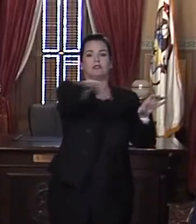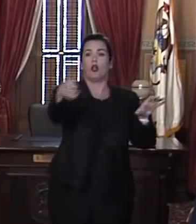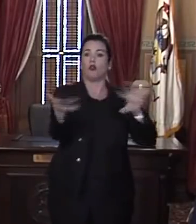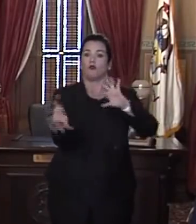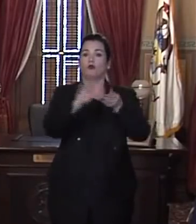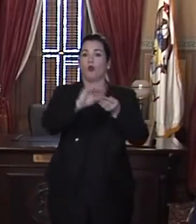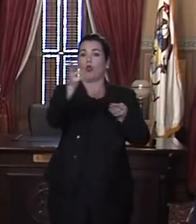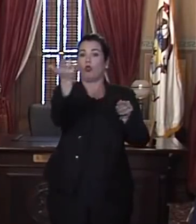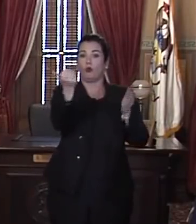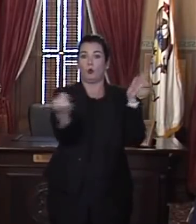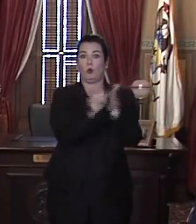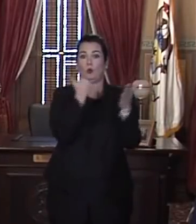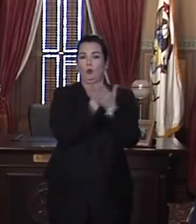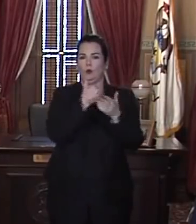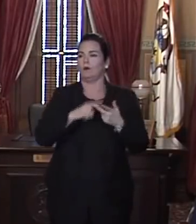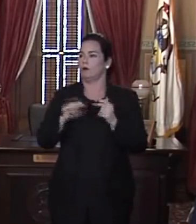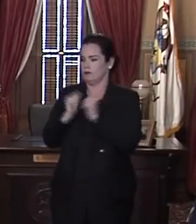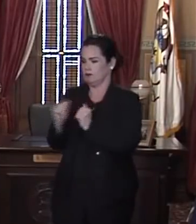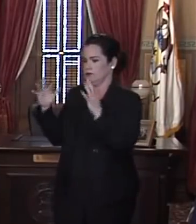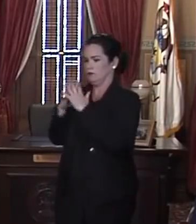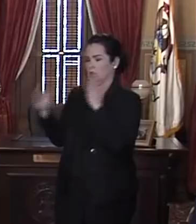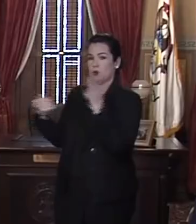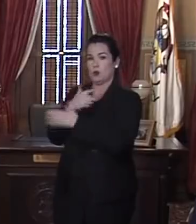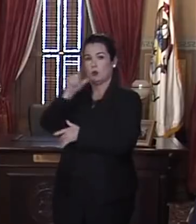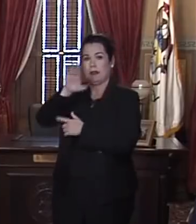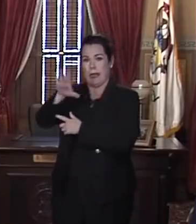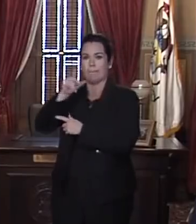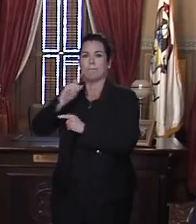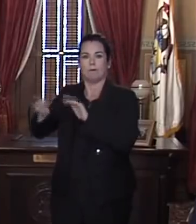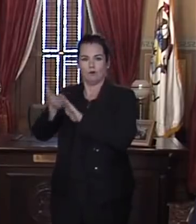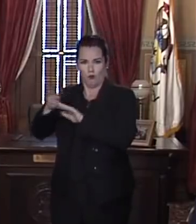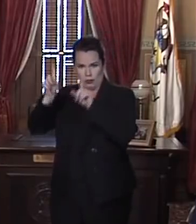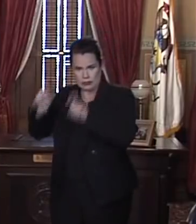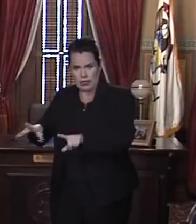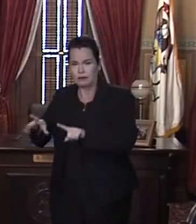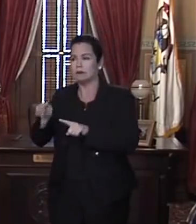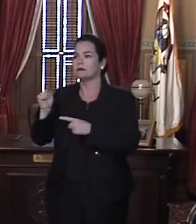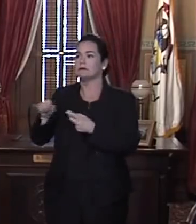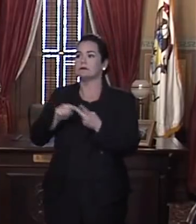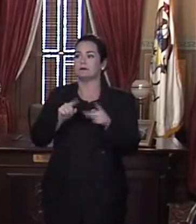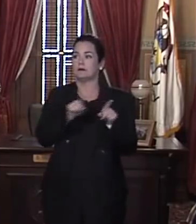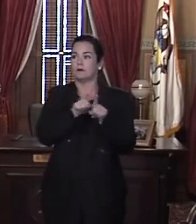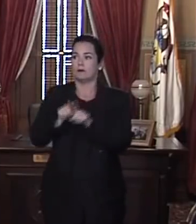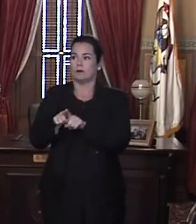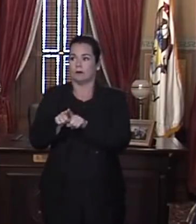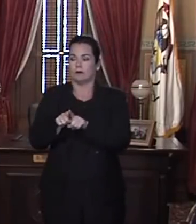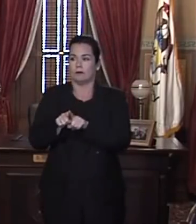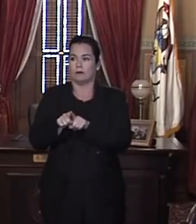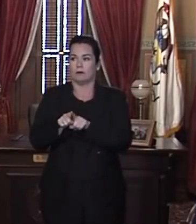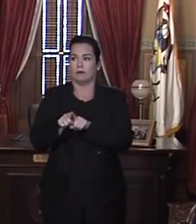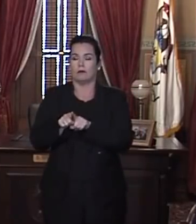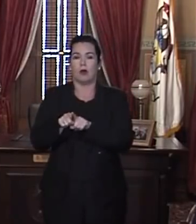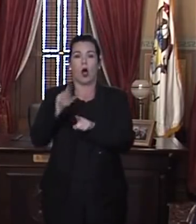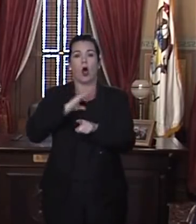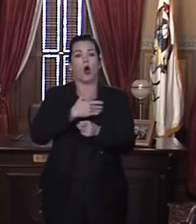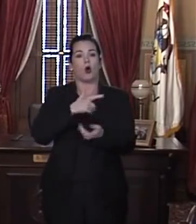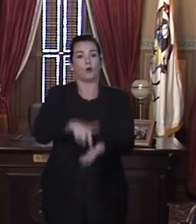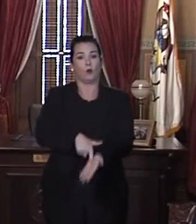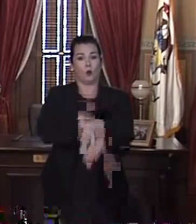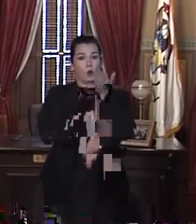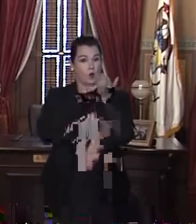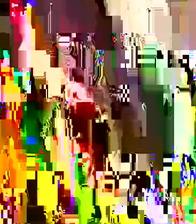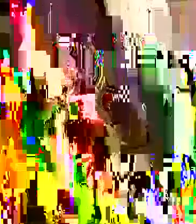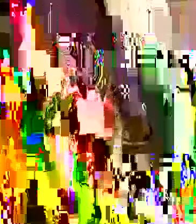new lab in Grand Rapids to do that testing. We've also relaxed our testing priority